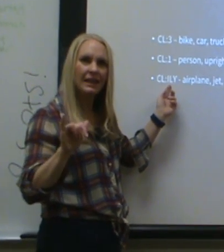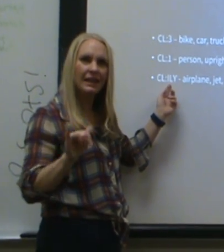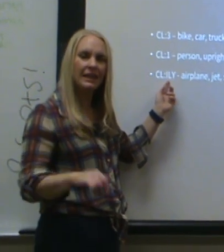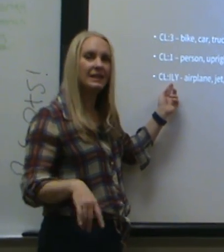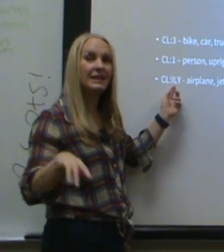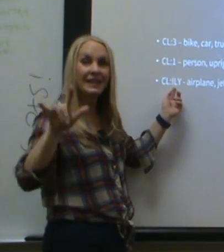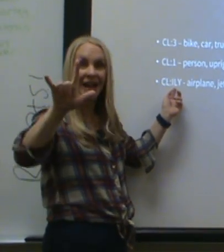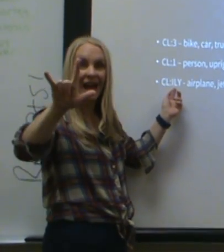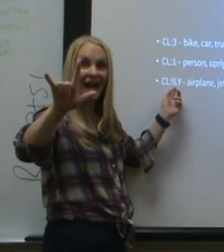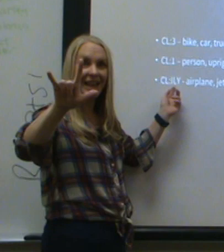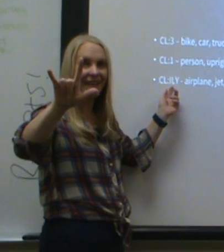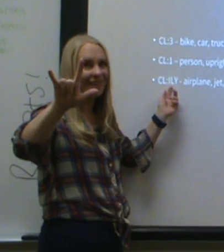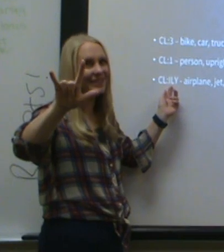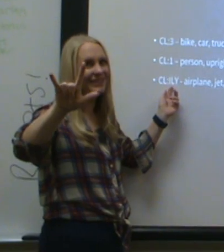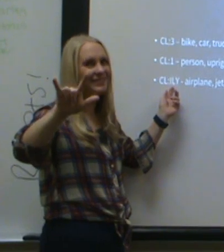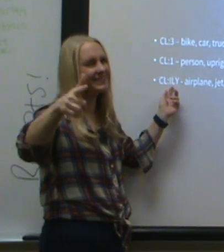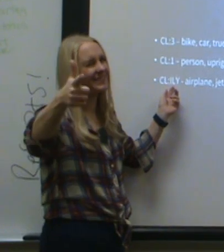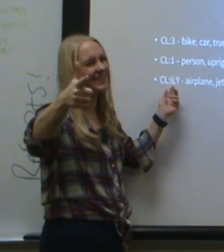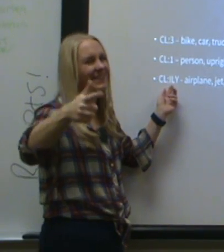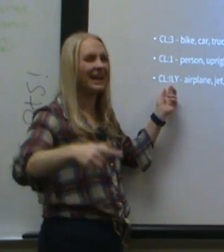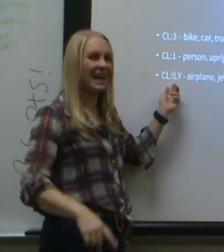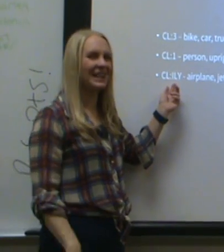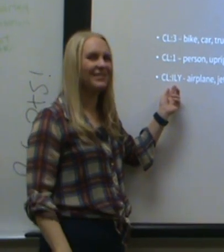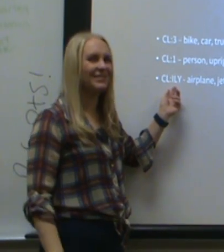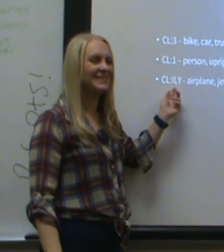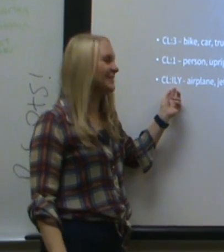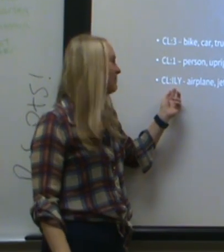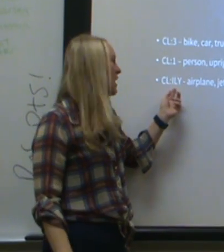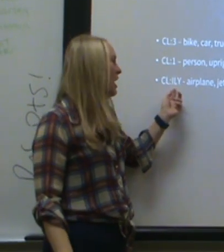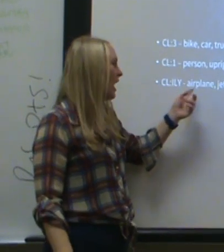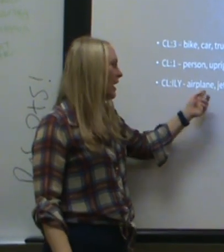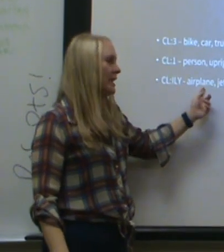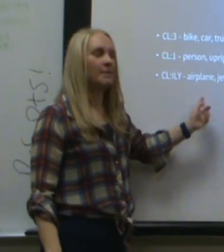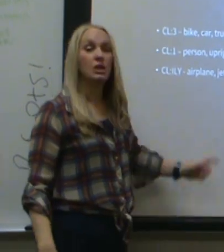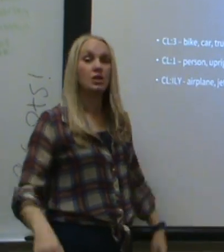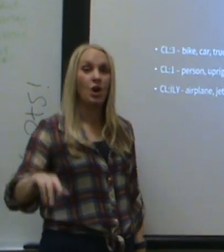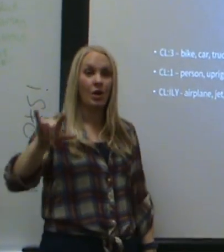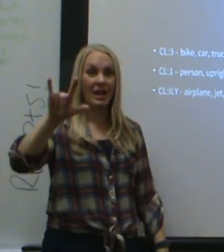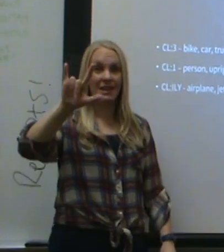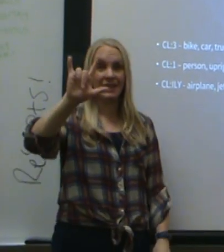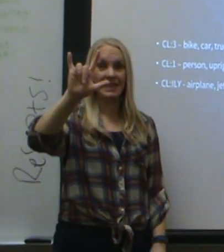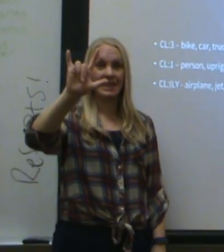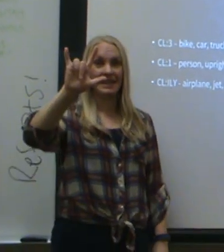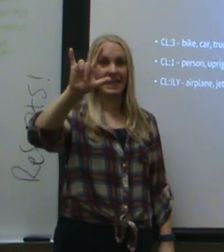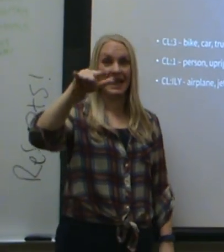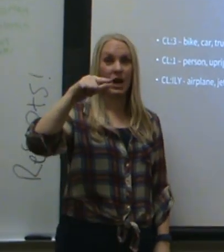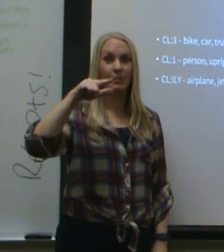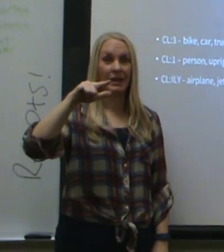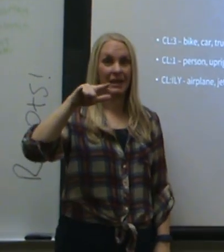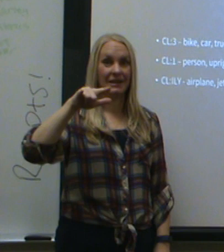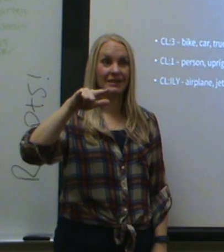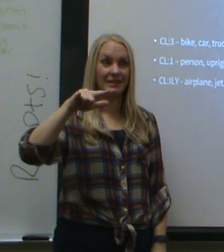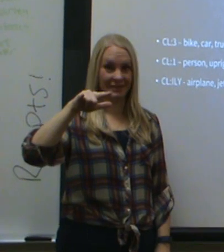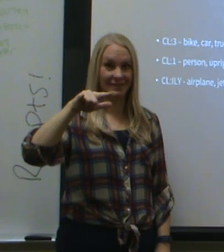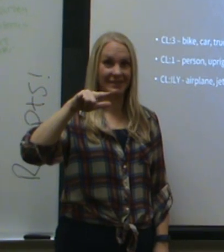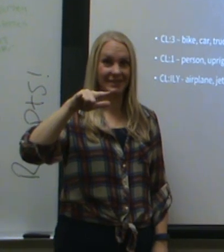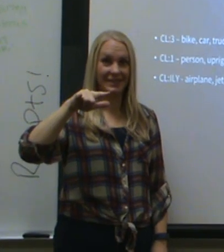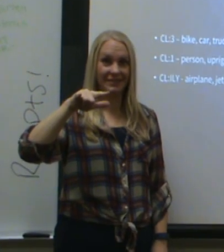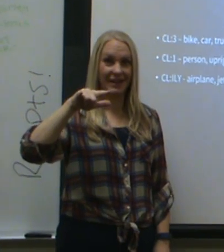Illy. I love you. I love you too. Alright, so anything like an airplane,